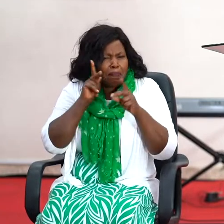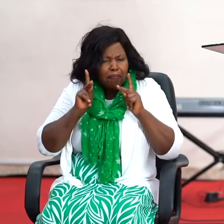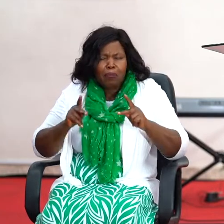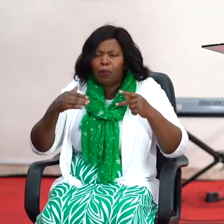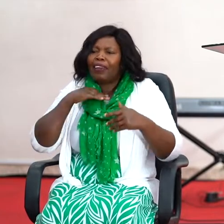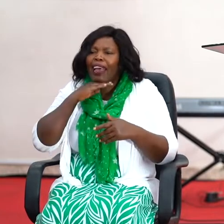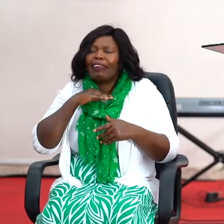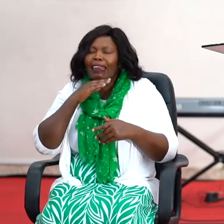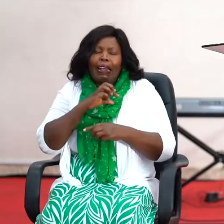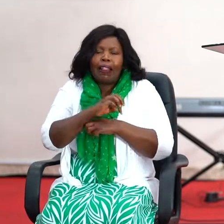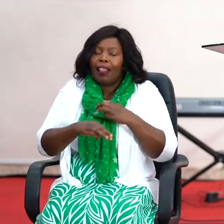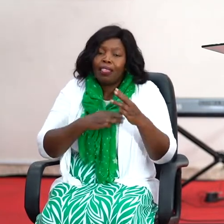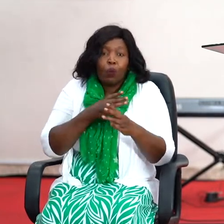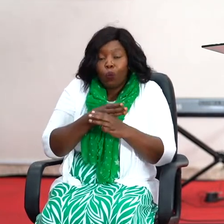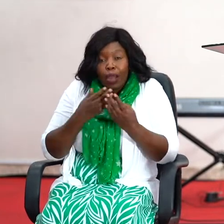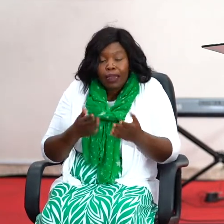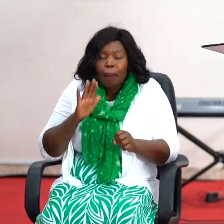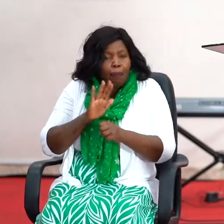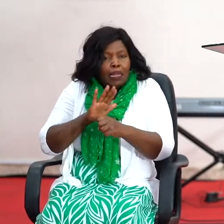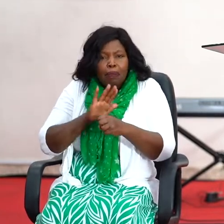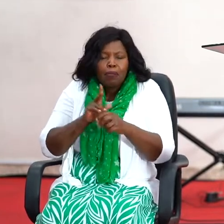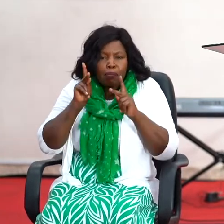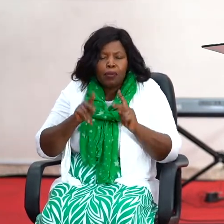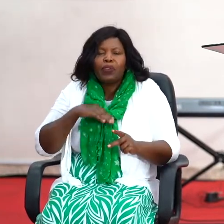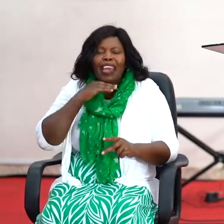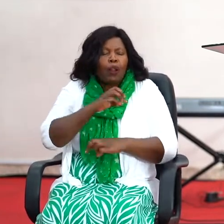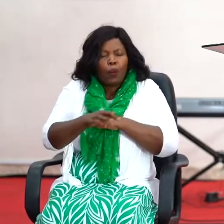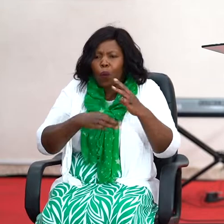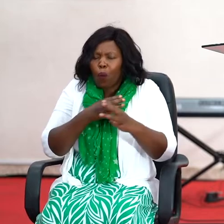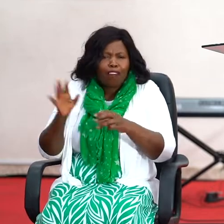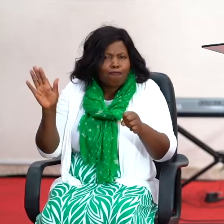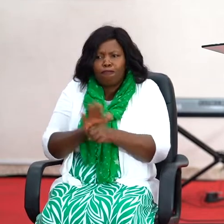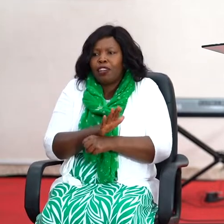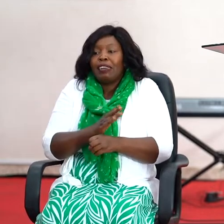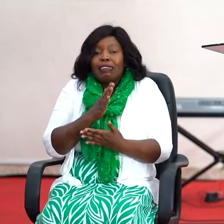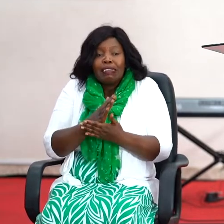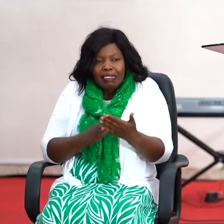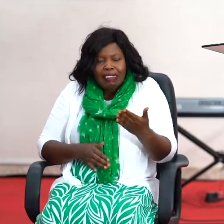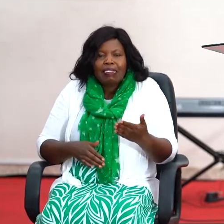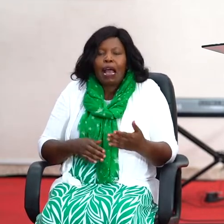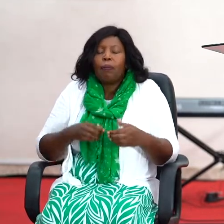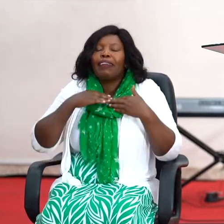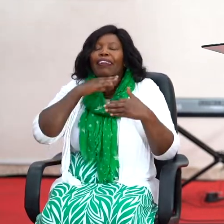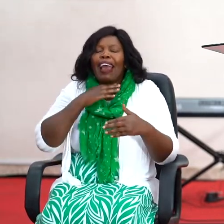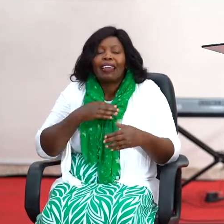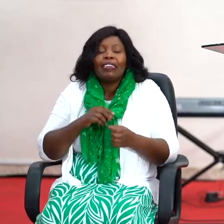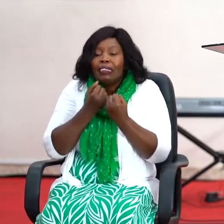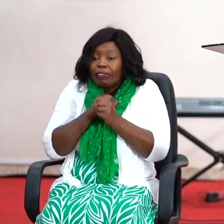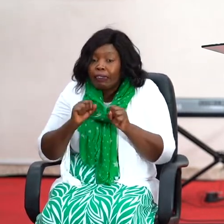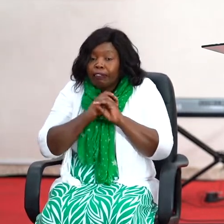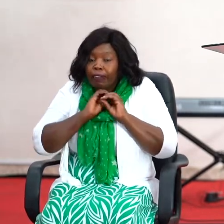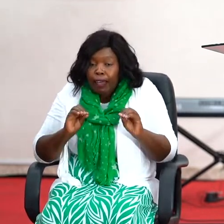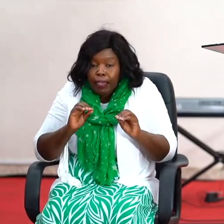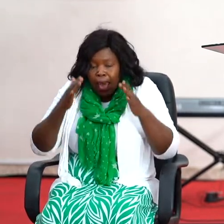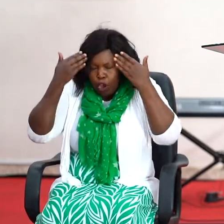in the world. Many people are dying worldwide. Some of them are dying and they don't even know Jesus. I don't